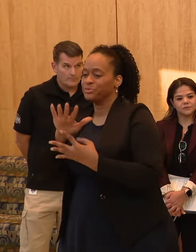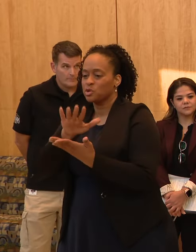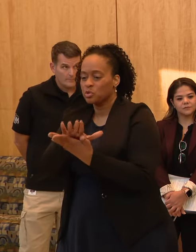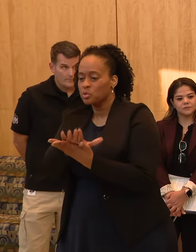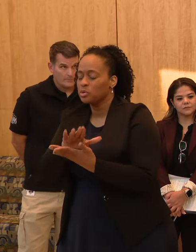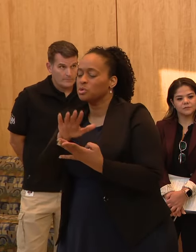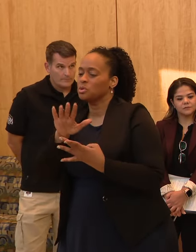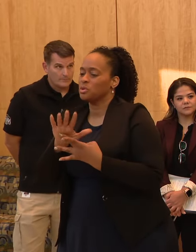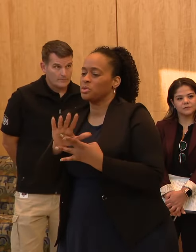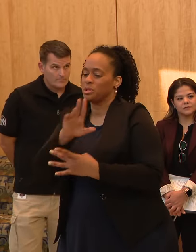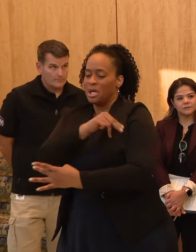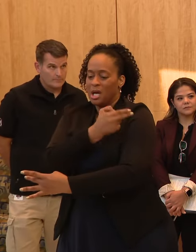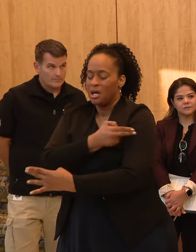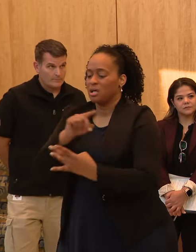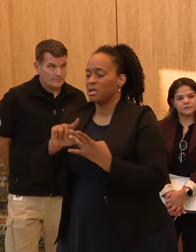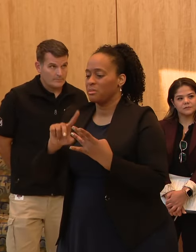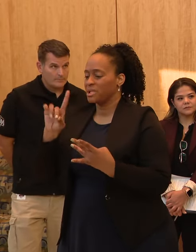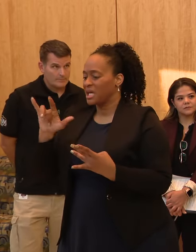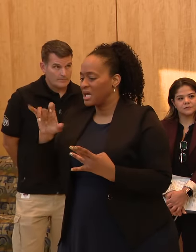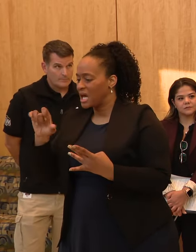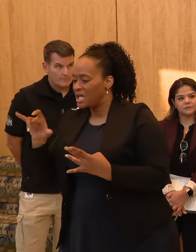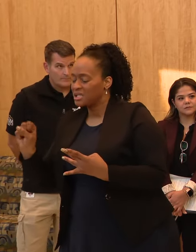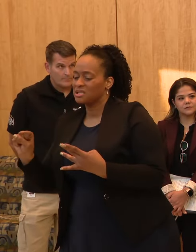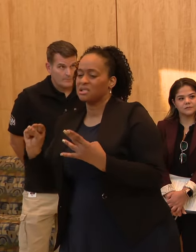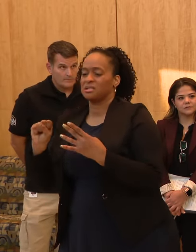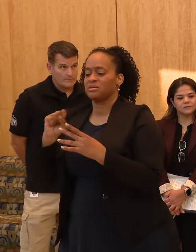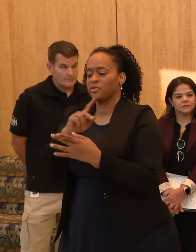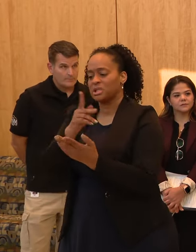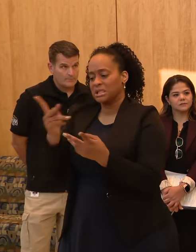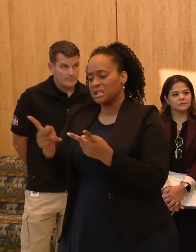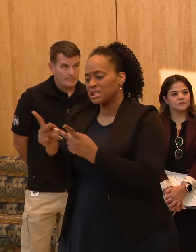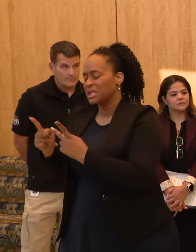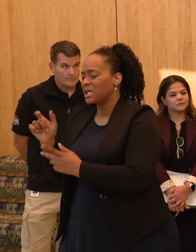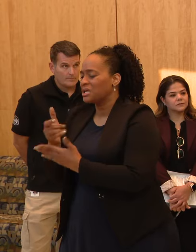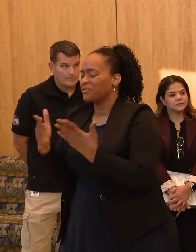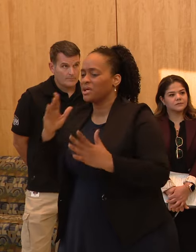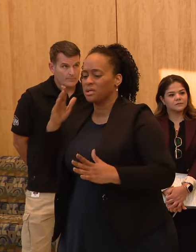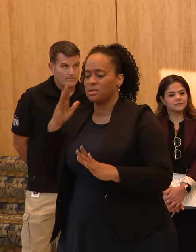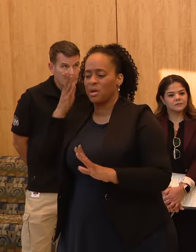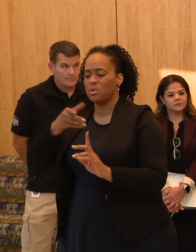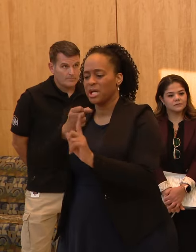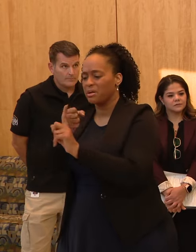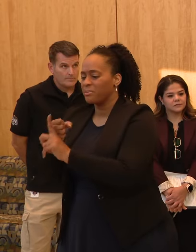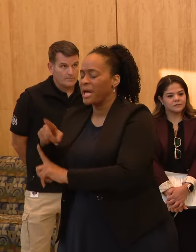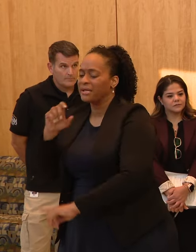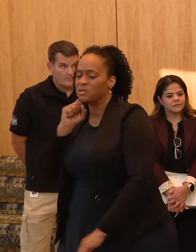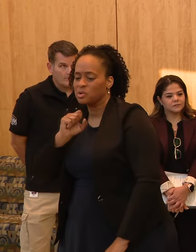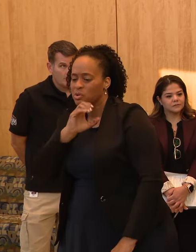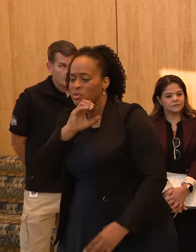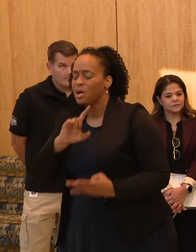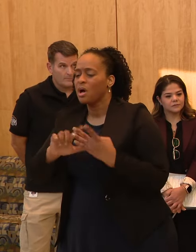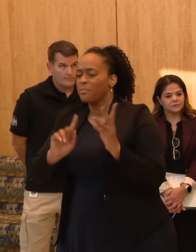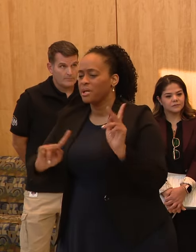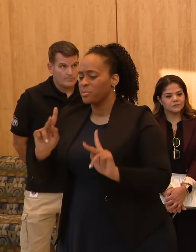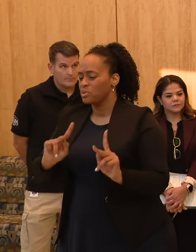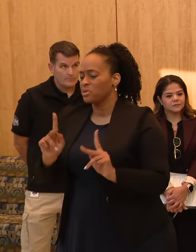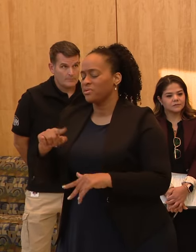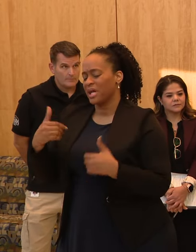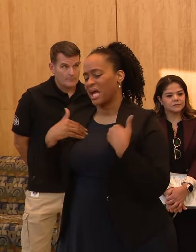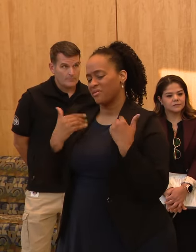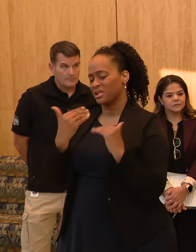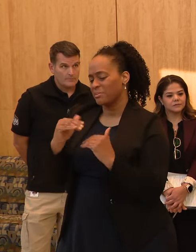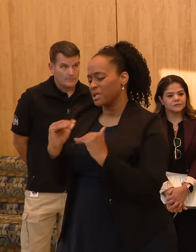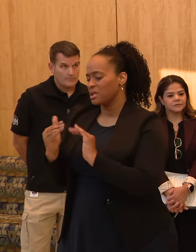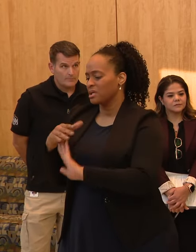hospitals, dialysis facilities, for instance, anything that's going to impact the elderly or folks that have